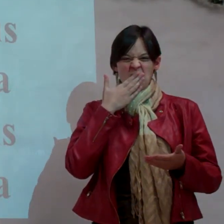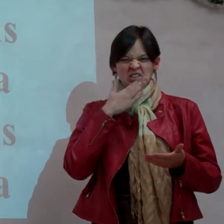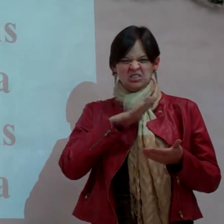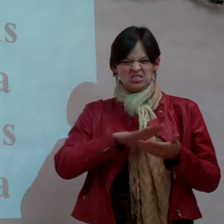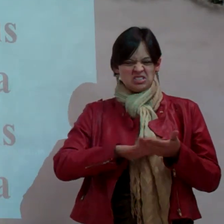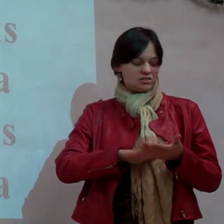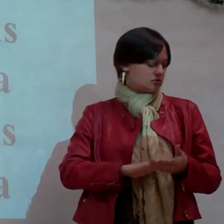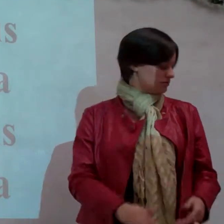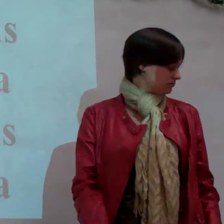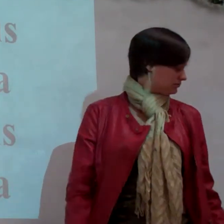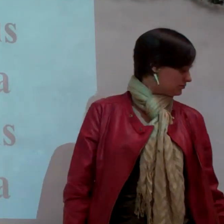malus.